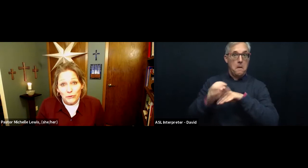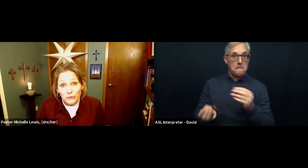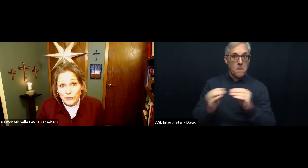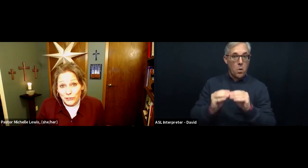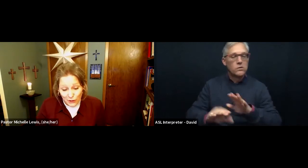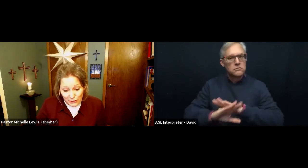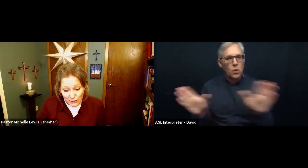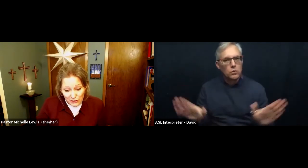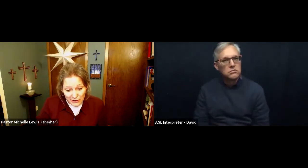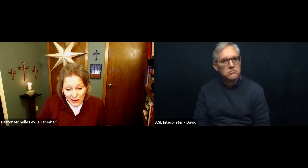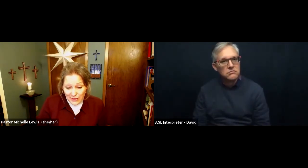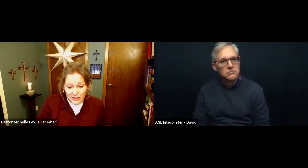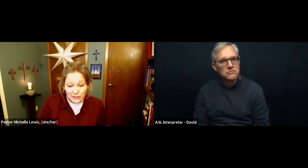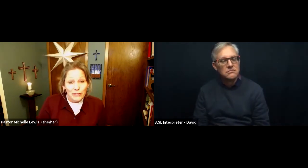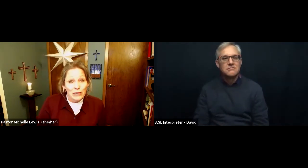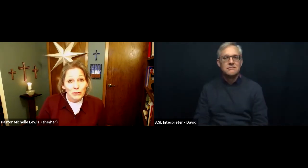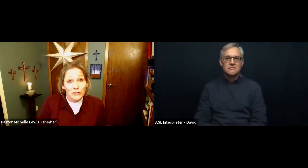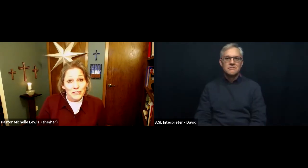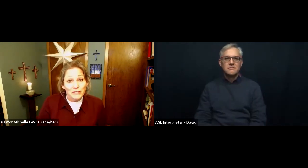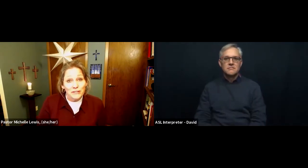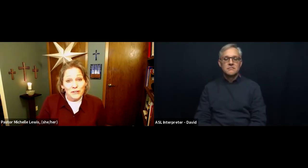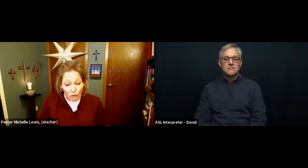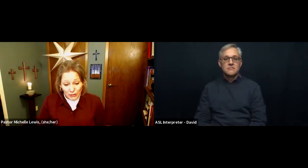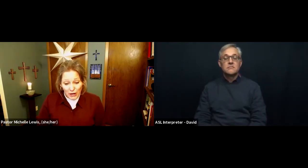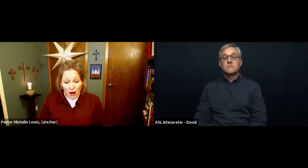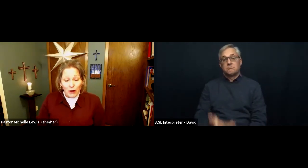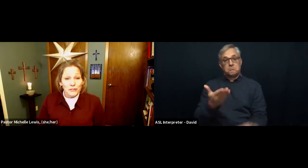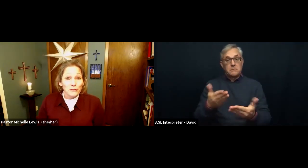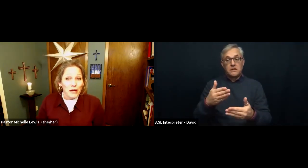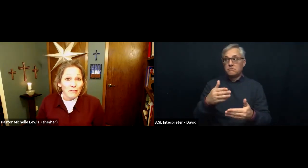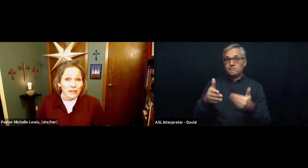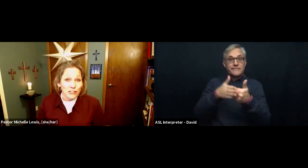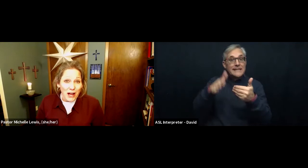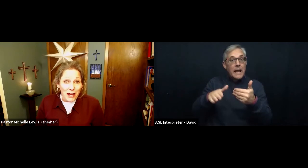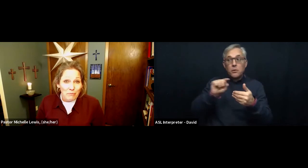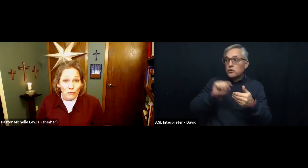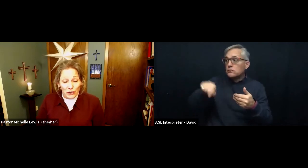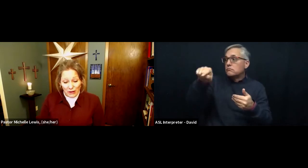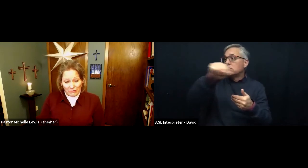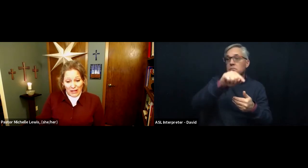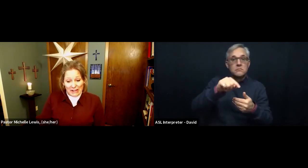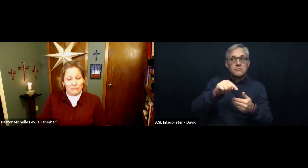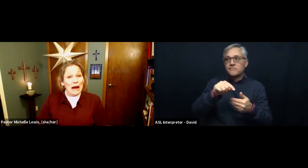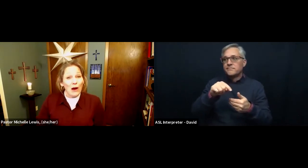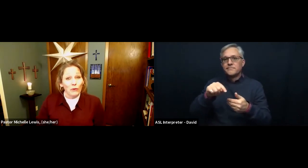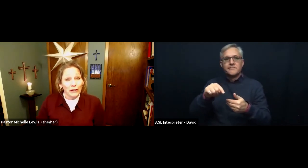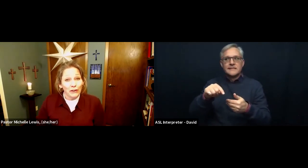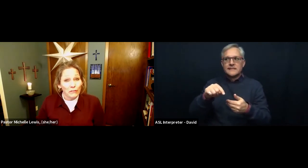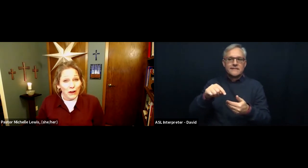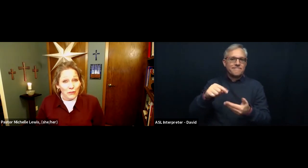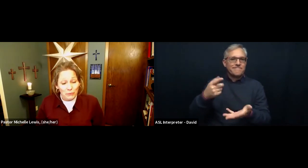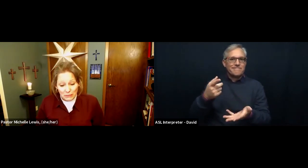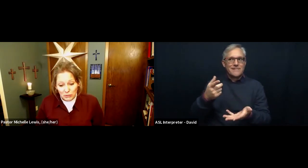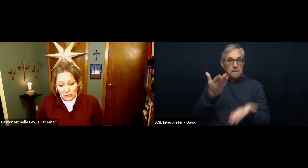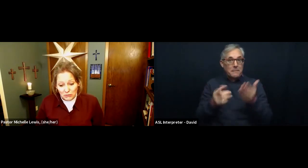Are you stronger than your neighbors? Or do you have a job where you have a lot of power